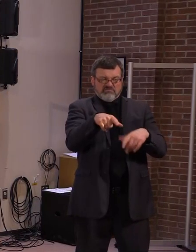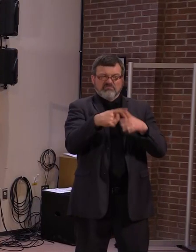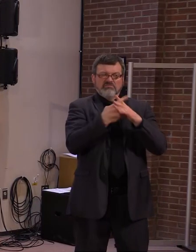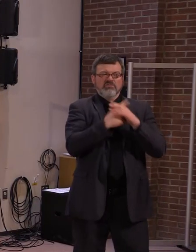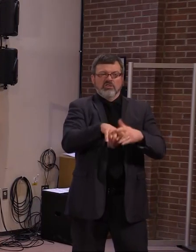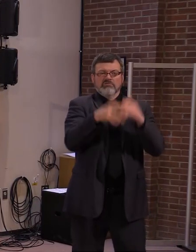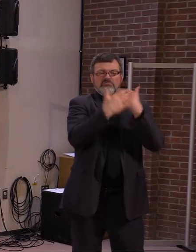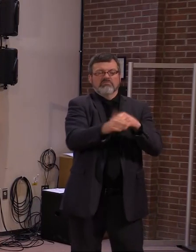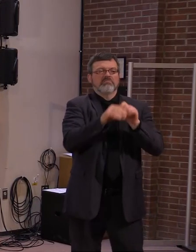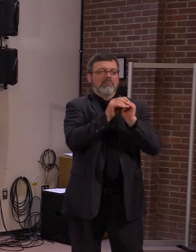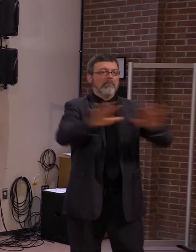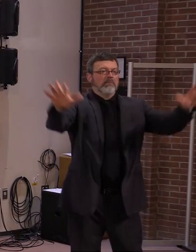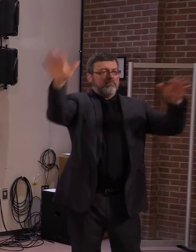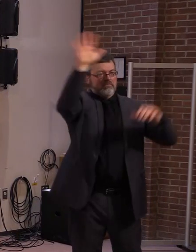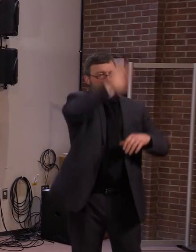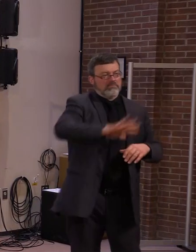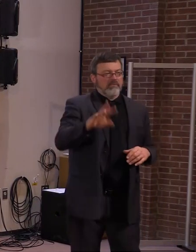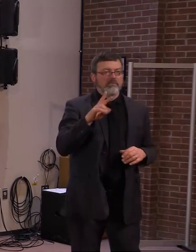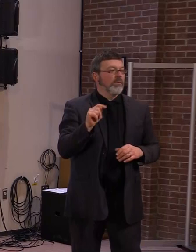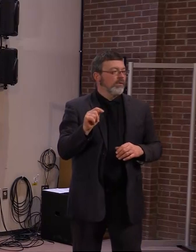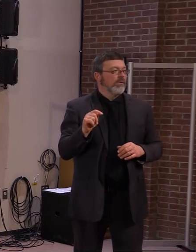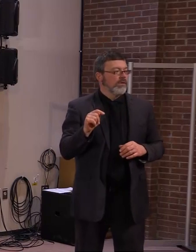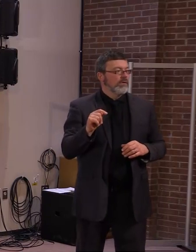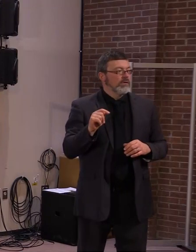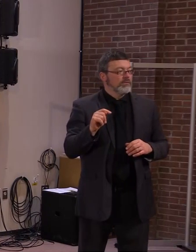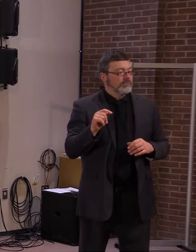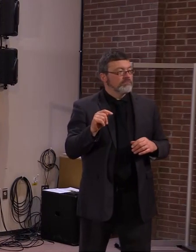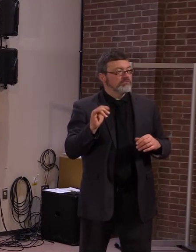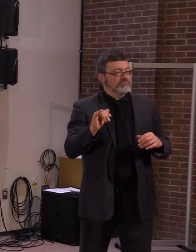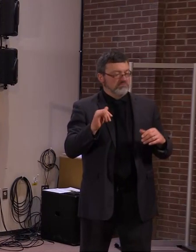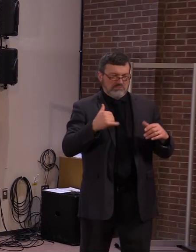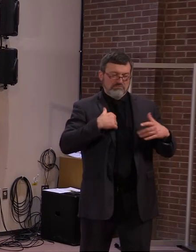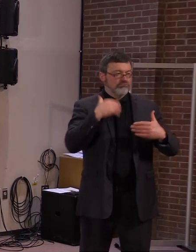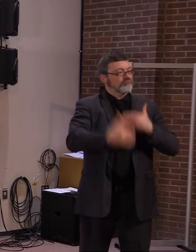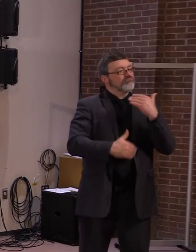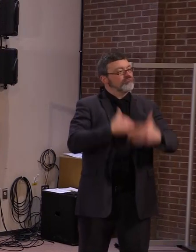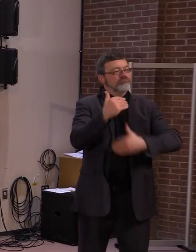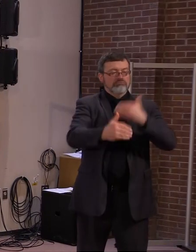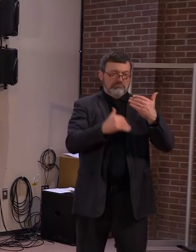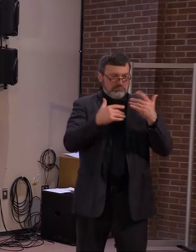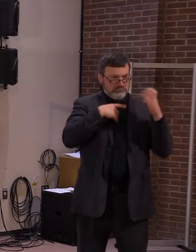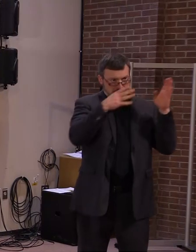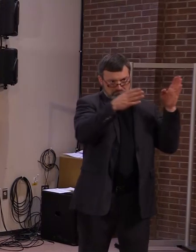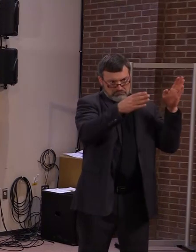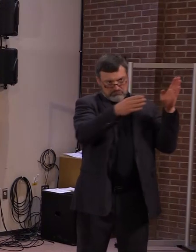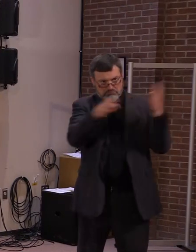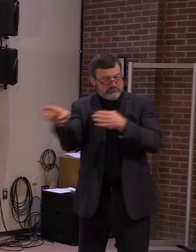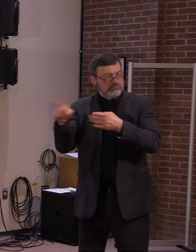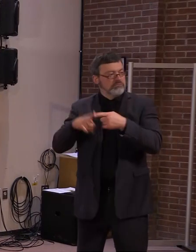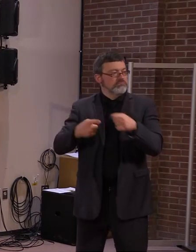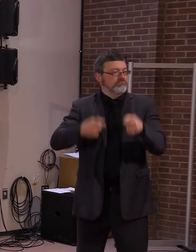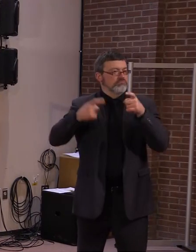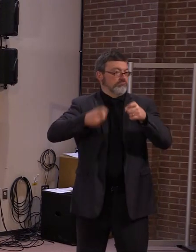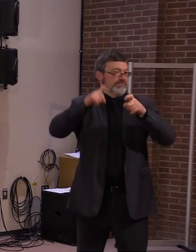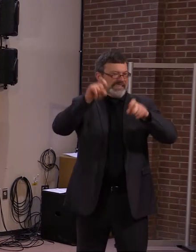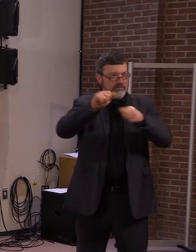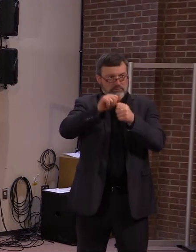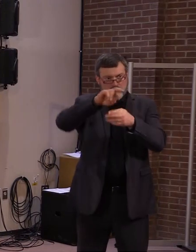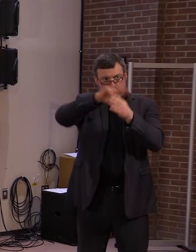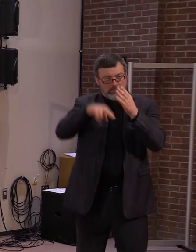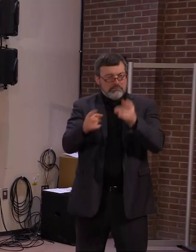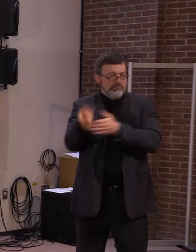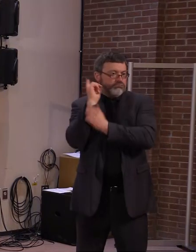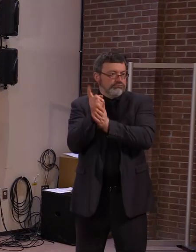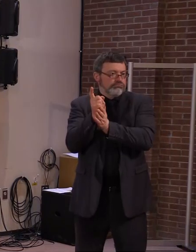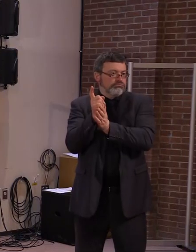testing strategy in the future: rapid results and take-home tests. As I mentioned last week, this evolution